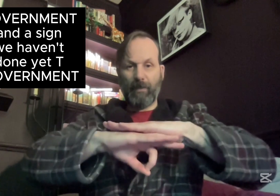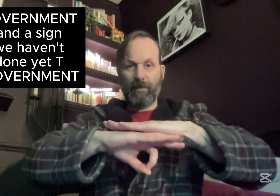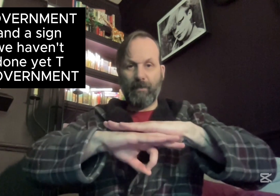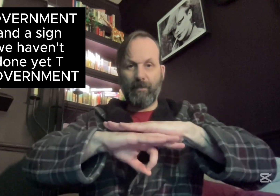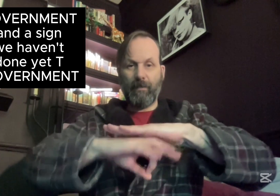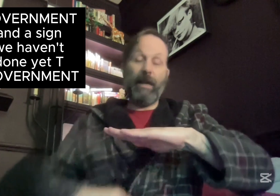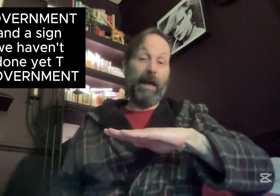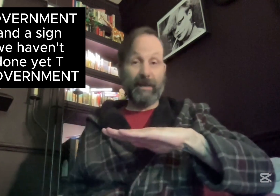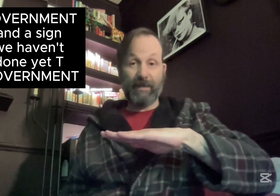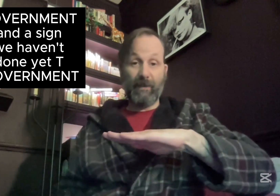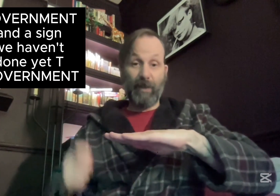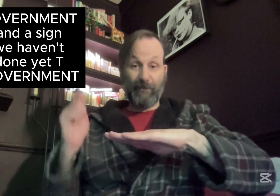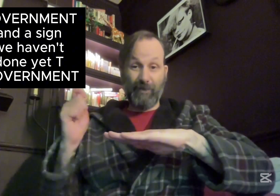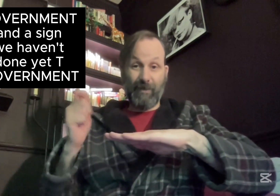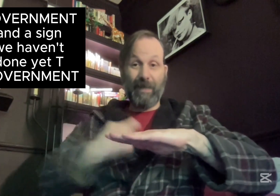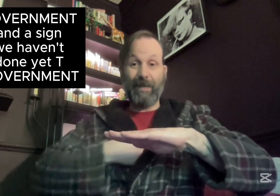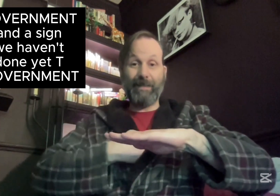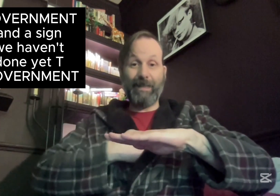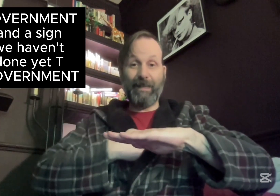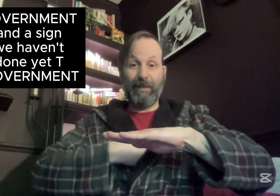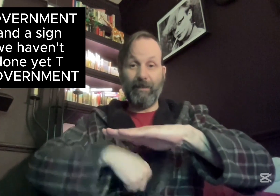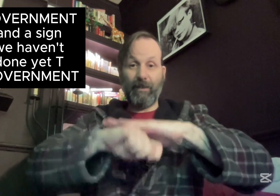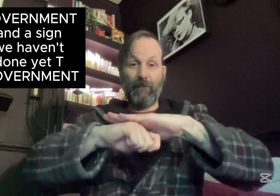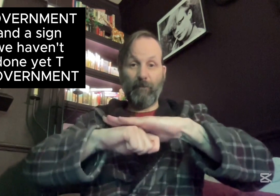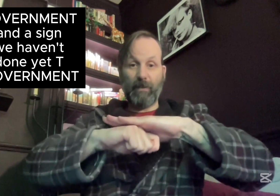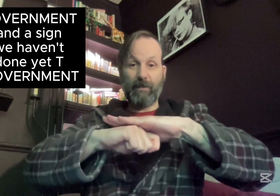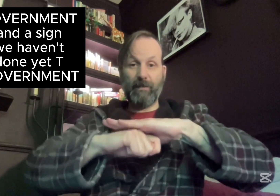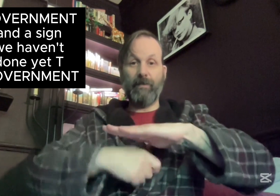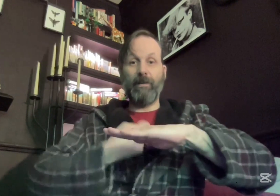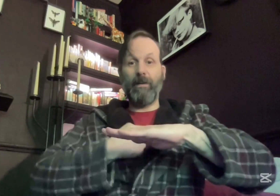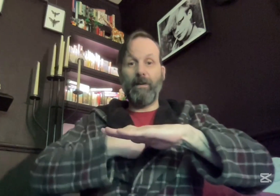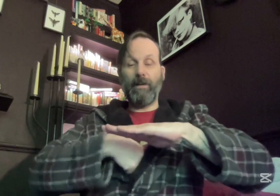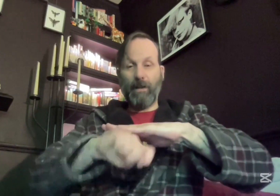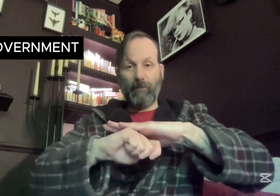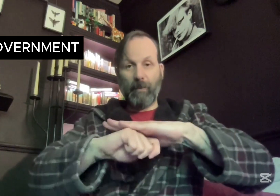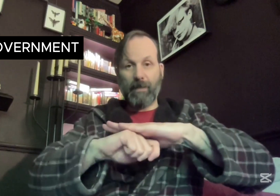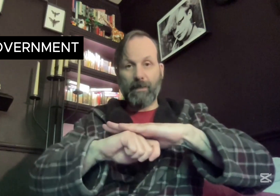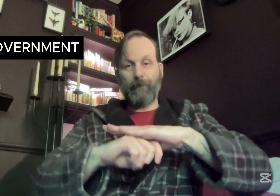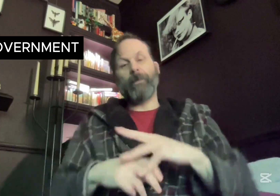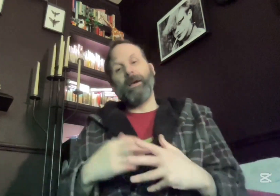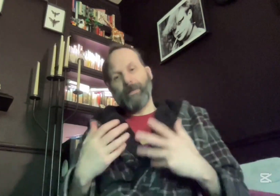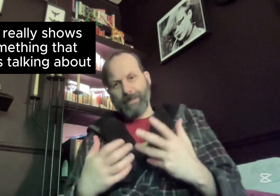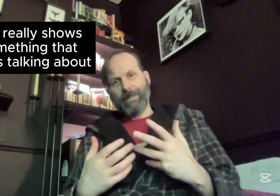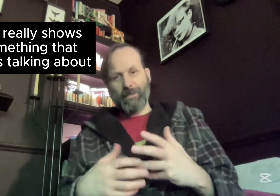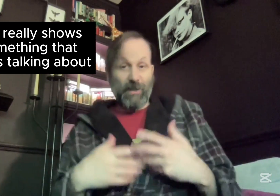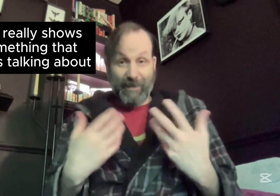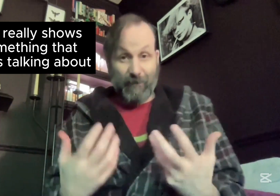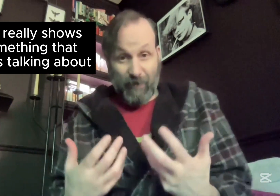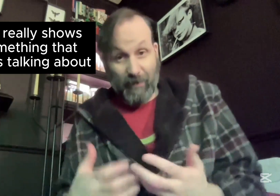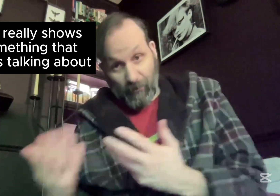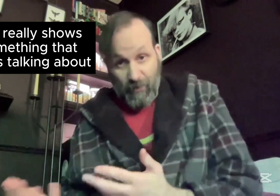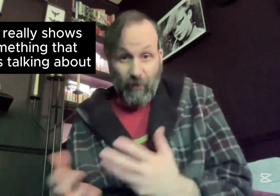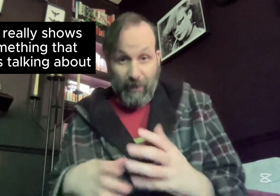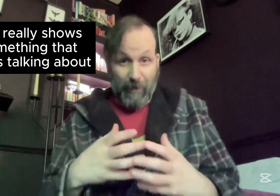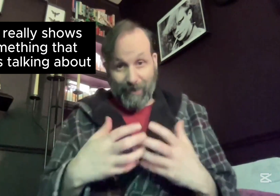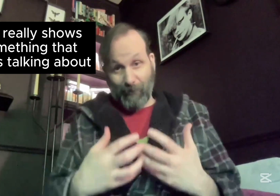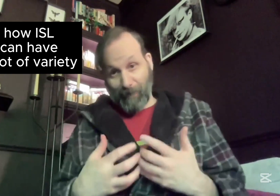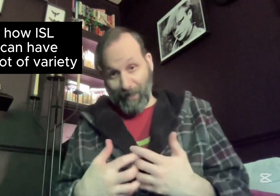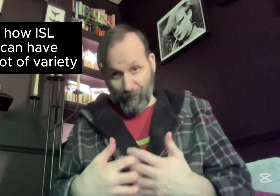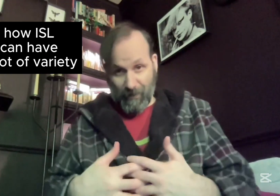government. And a sign we haven't done yet, T, government, government. This illustrates something that I was talking about, how Irish